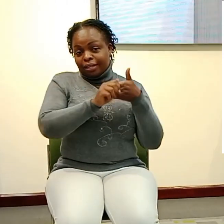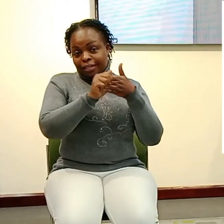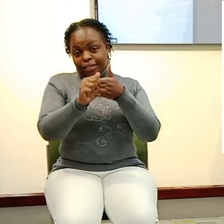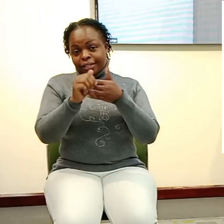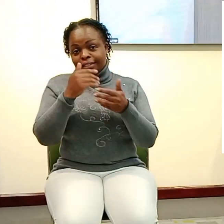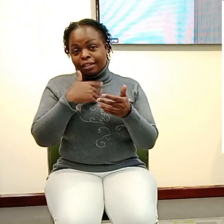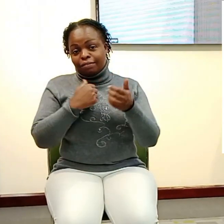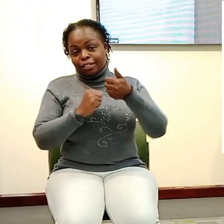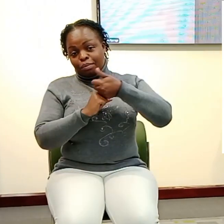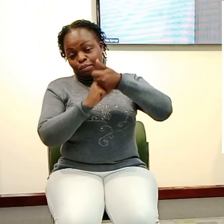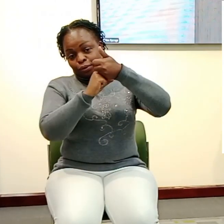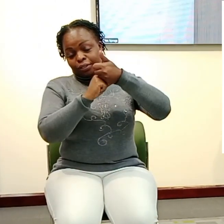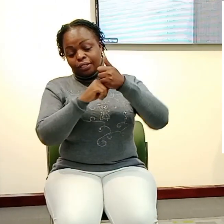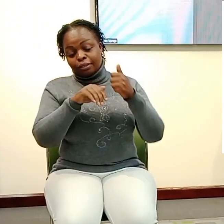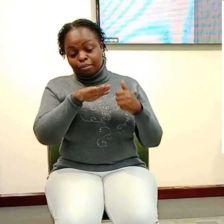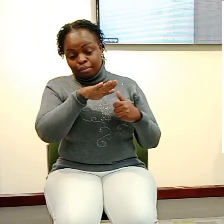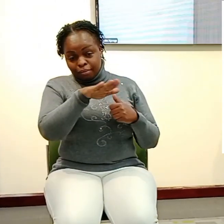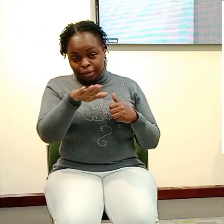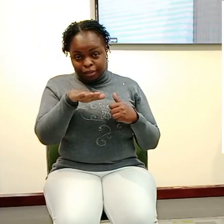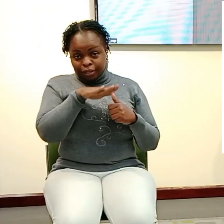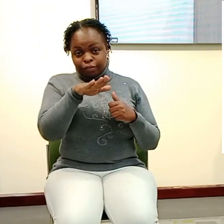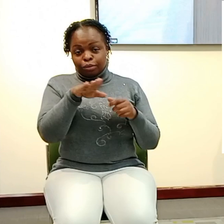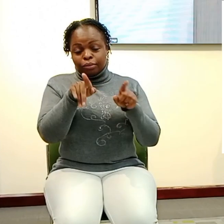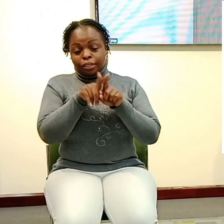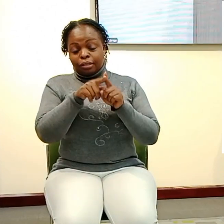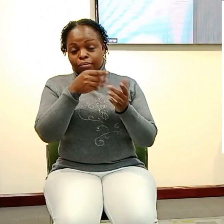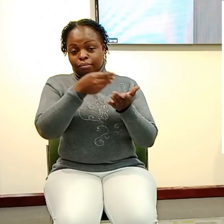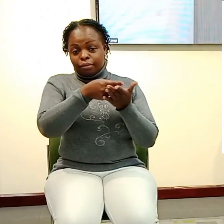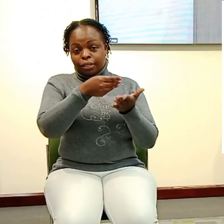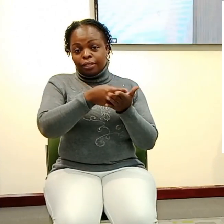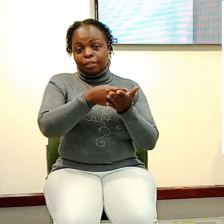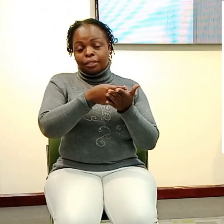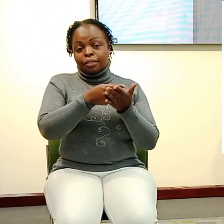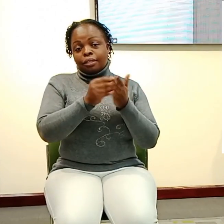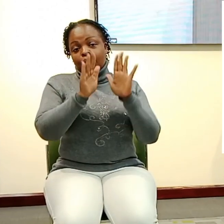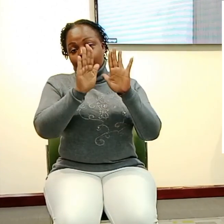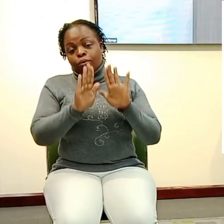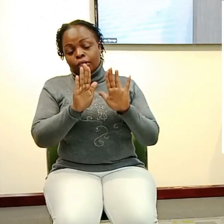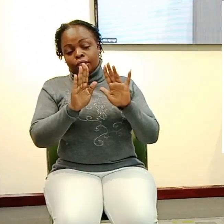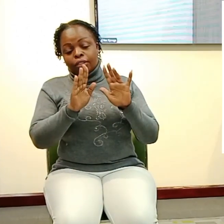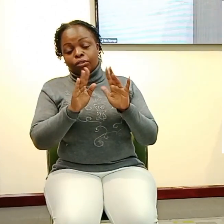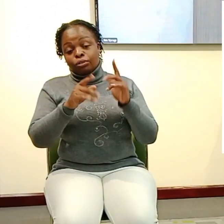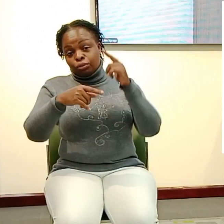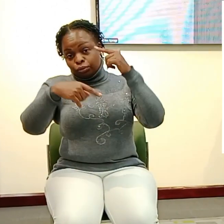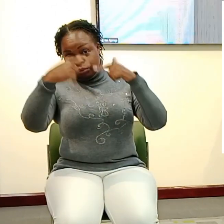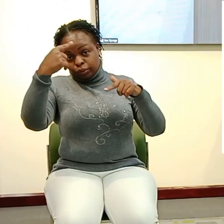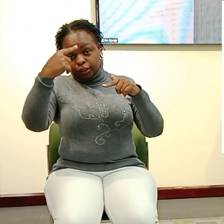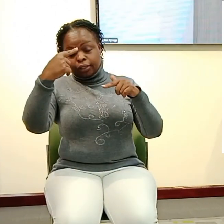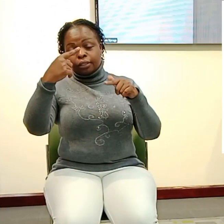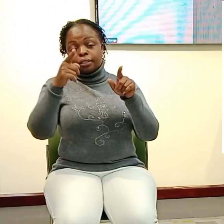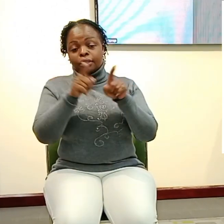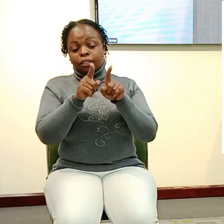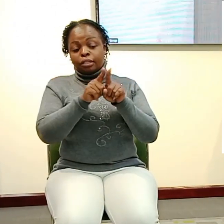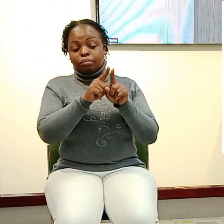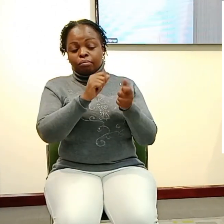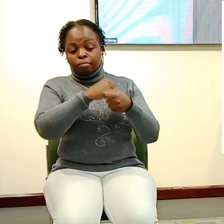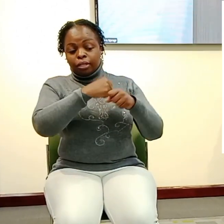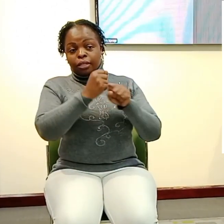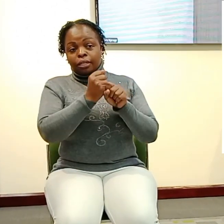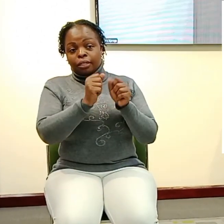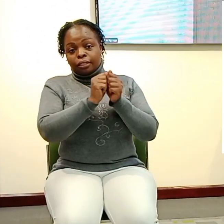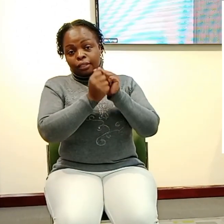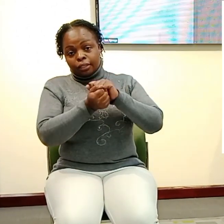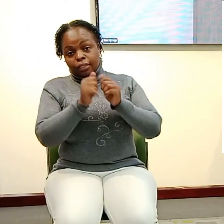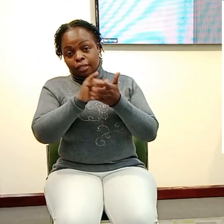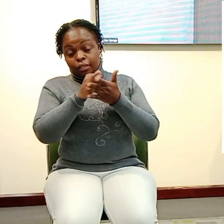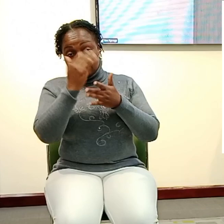the support, the platforms, and the resources necessary to succeed and affect change. This is